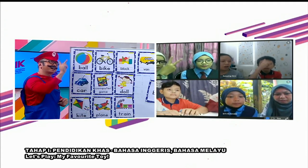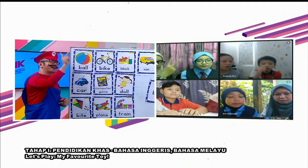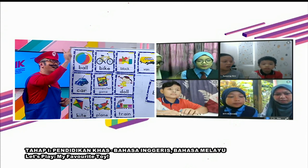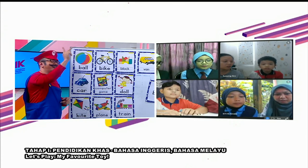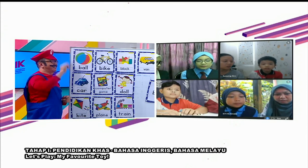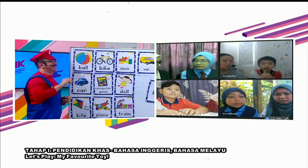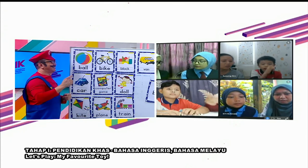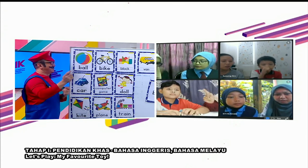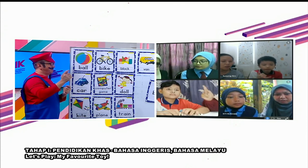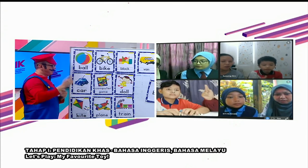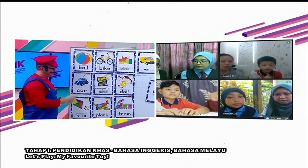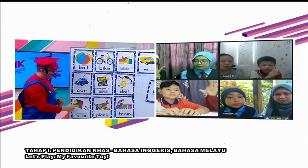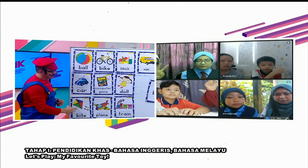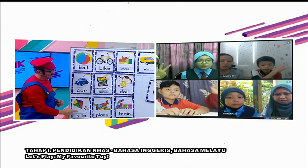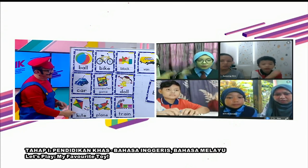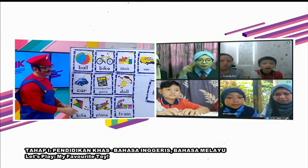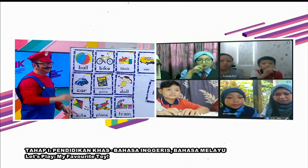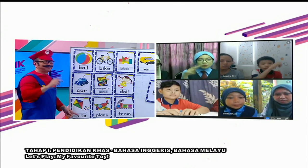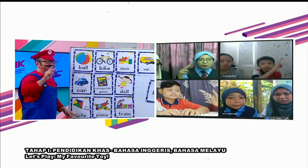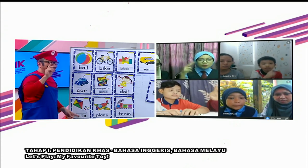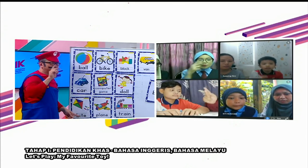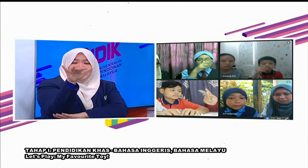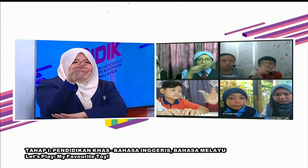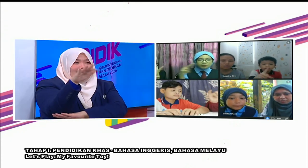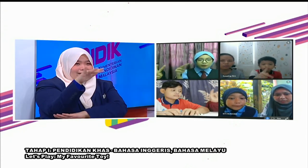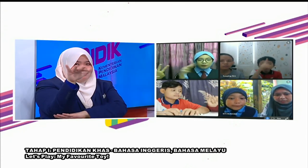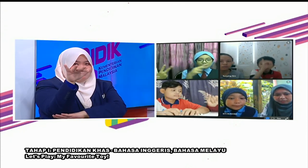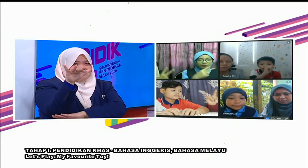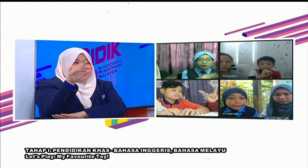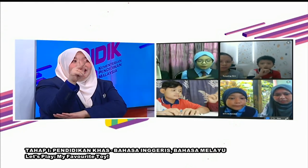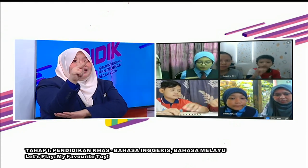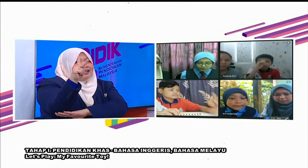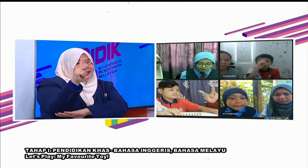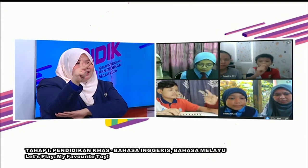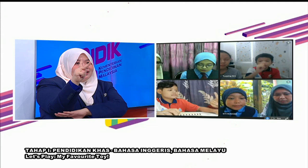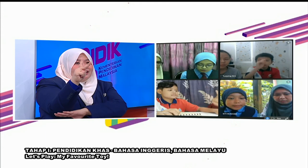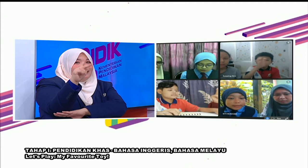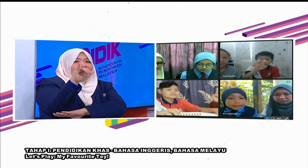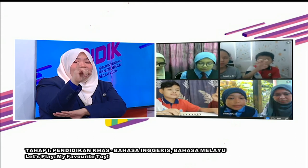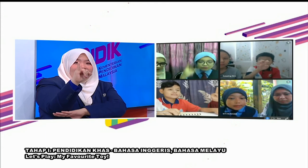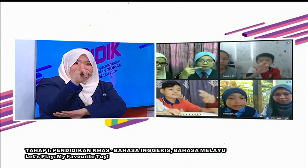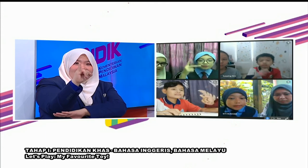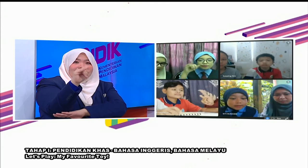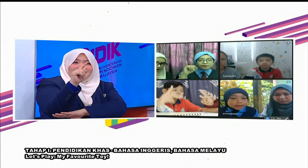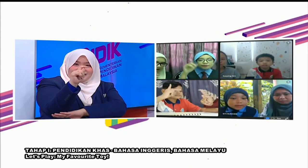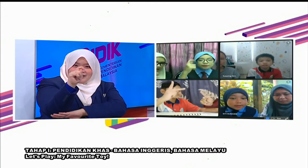is kite. Kite. Okay. Ah, kite. How to spell kite?